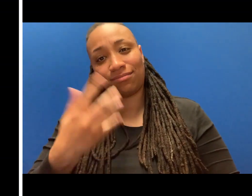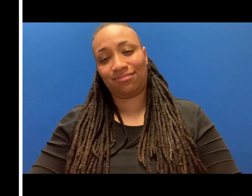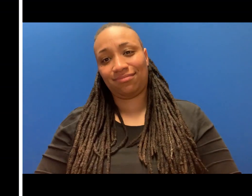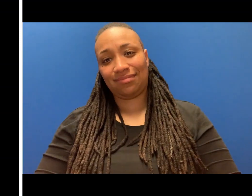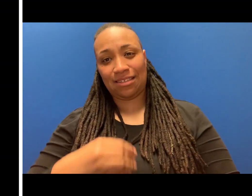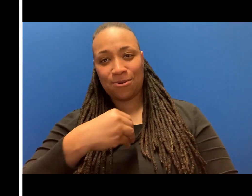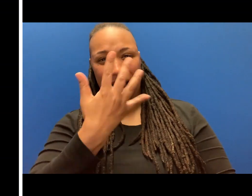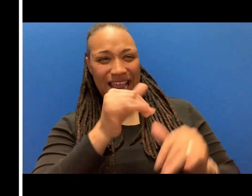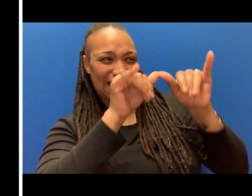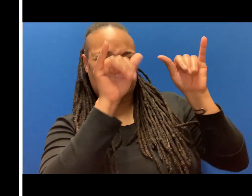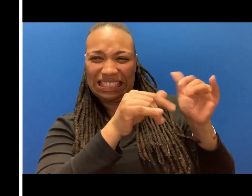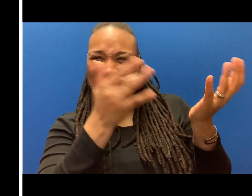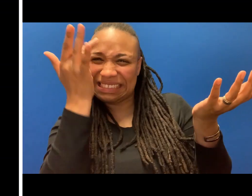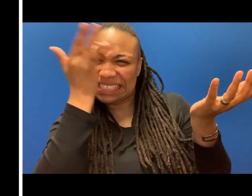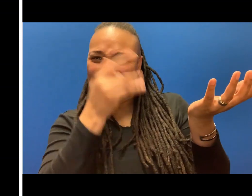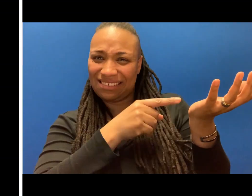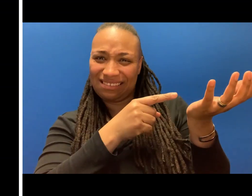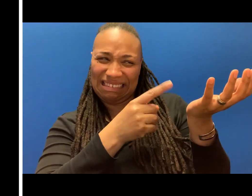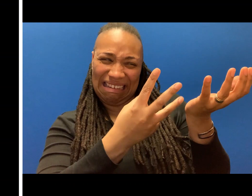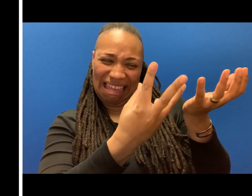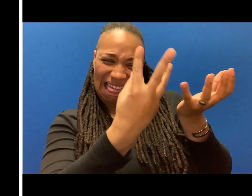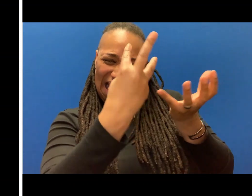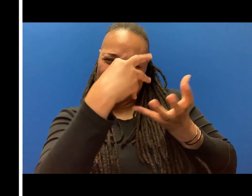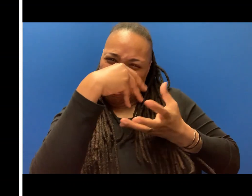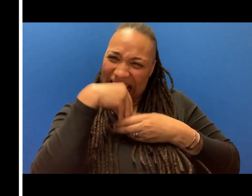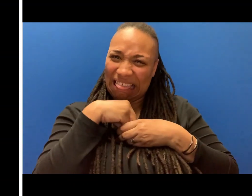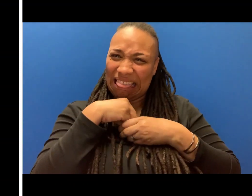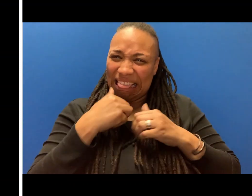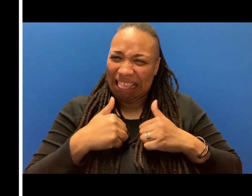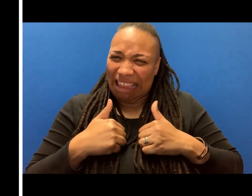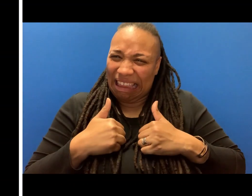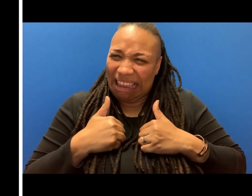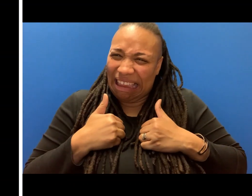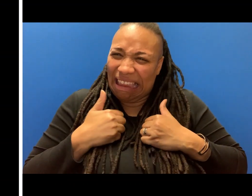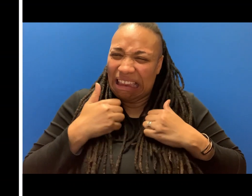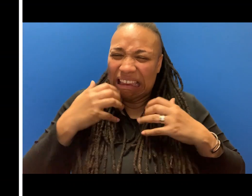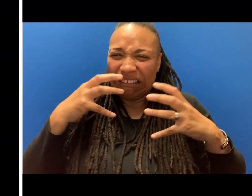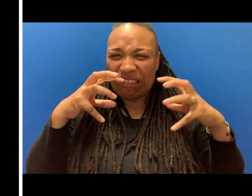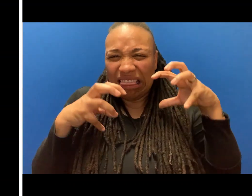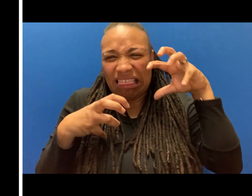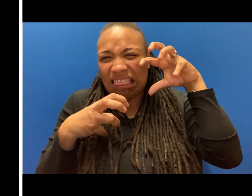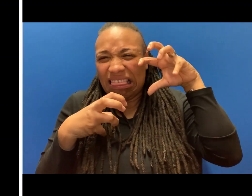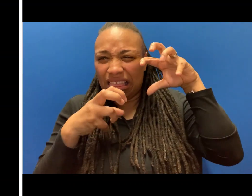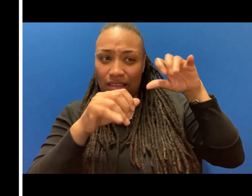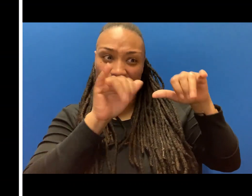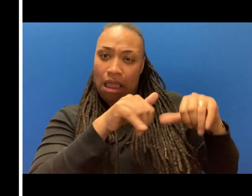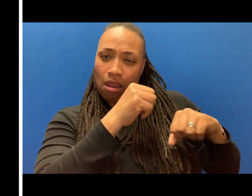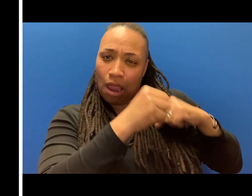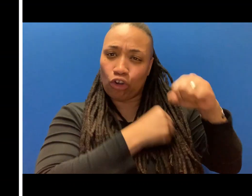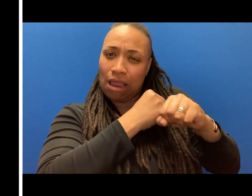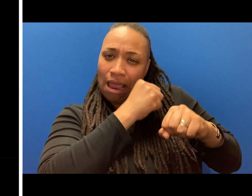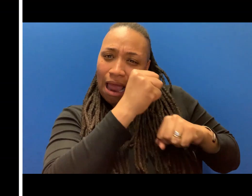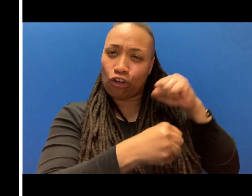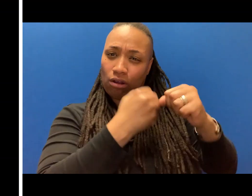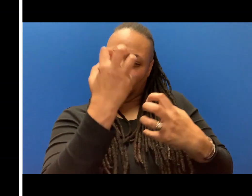white people who live inside the delusions of white supremacy and construct